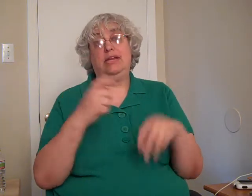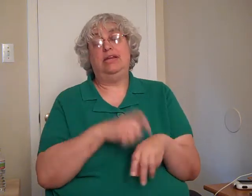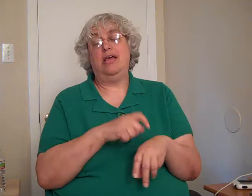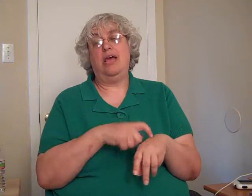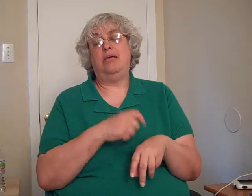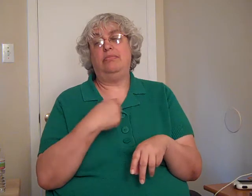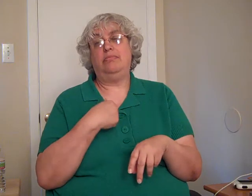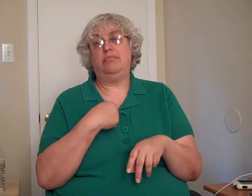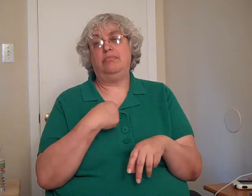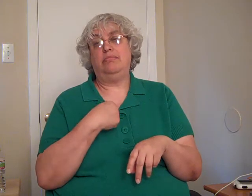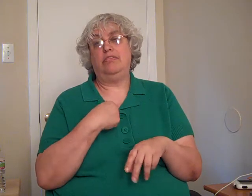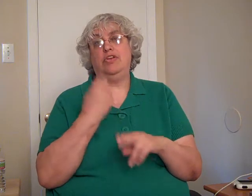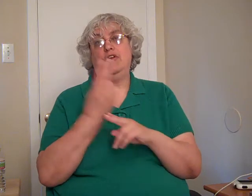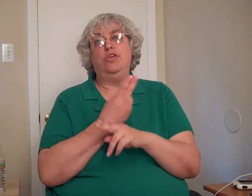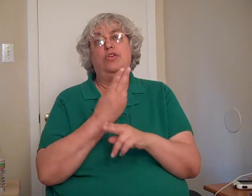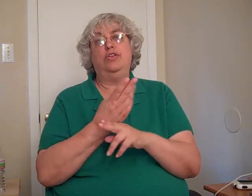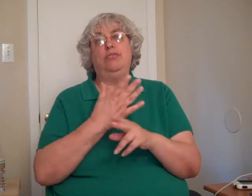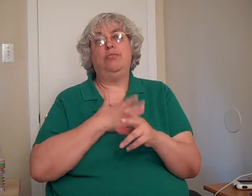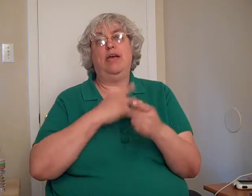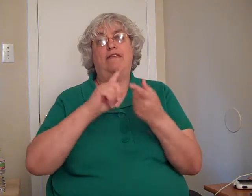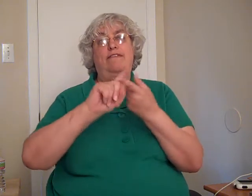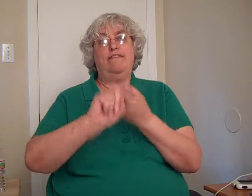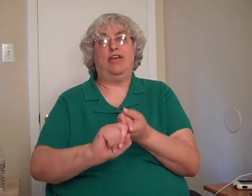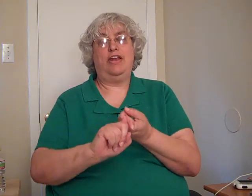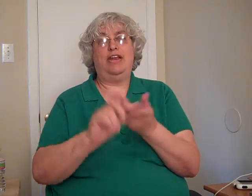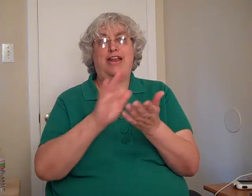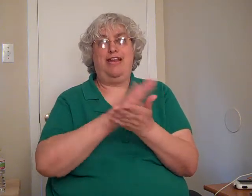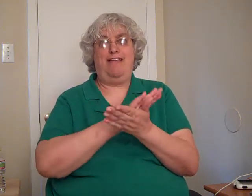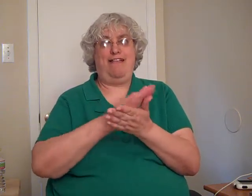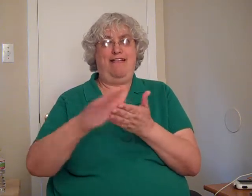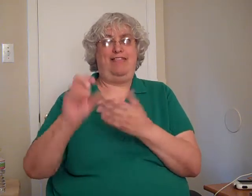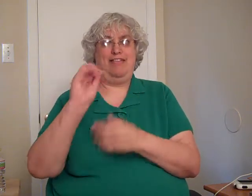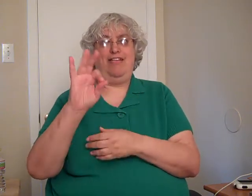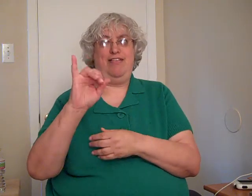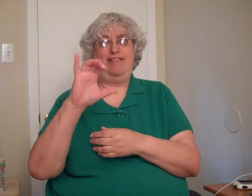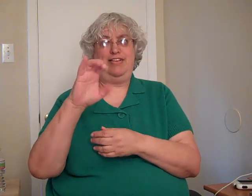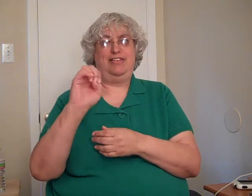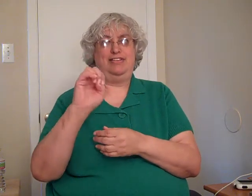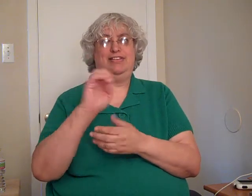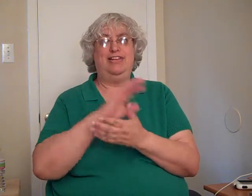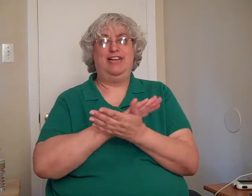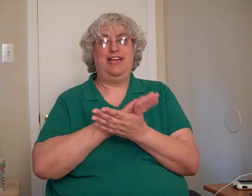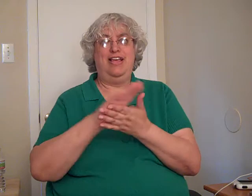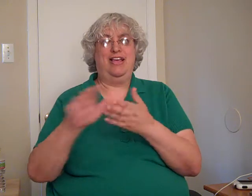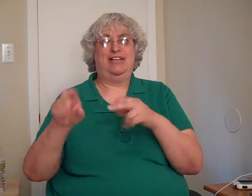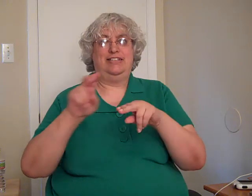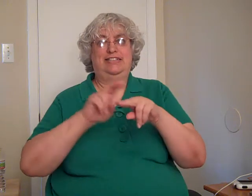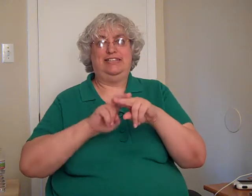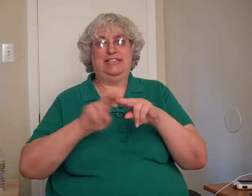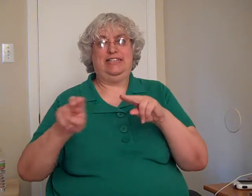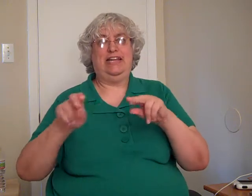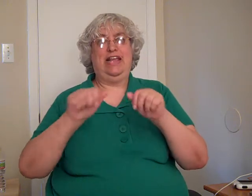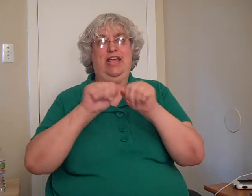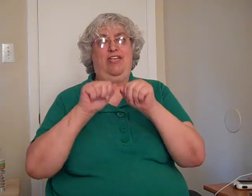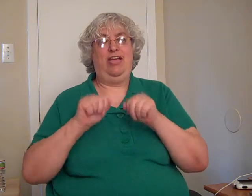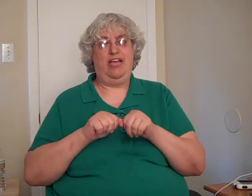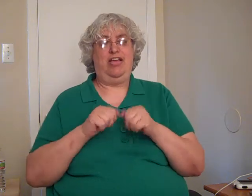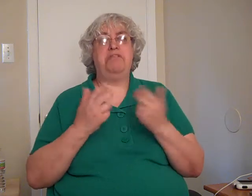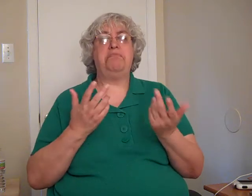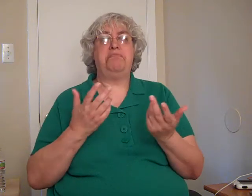have used a good friend of mine. He has a really nice office that has this nice lounge and nice sofas and things, and I would do my